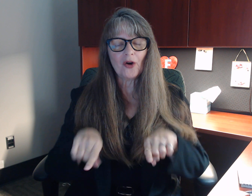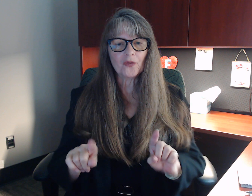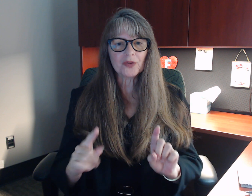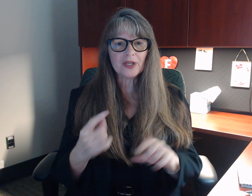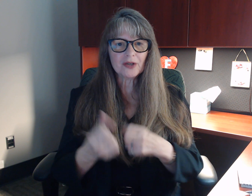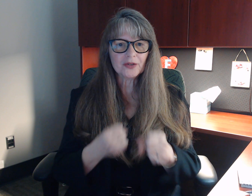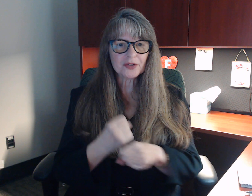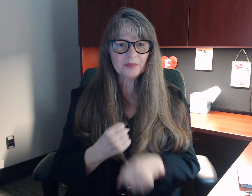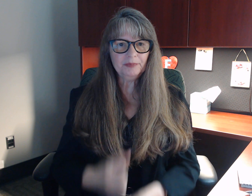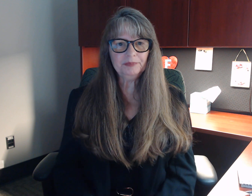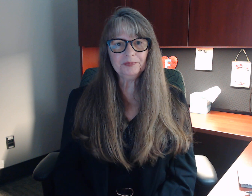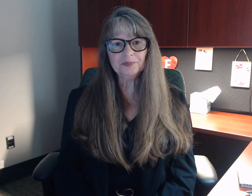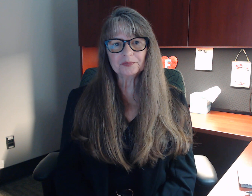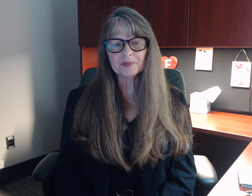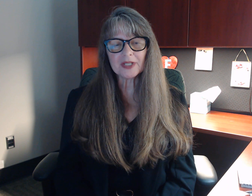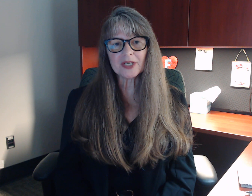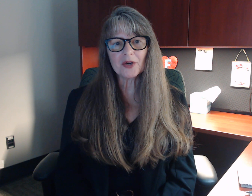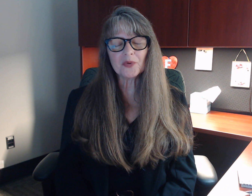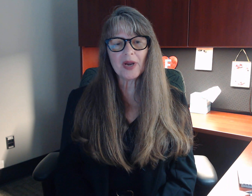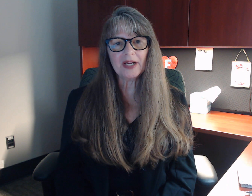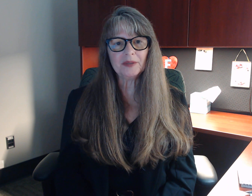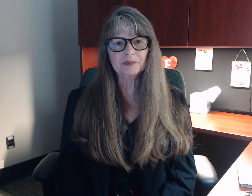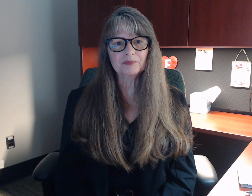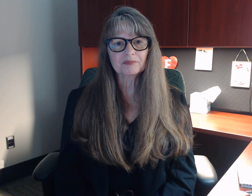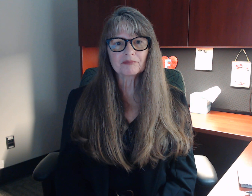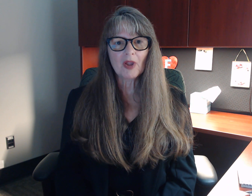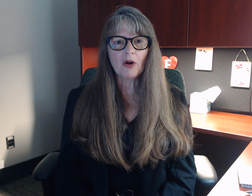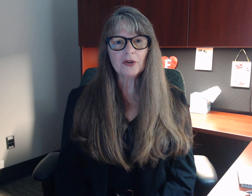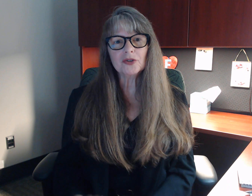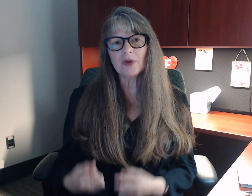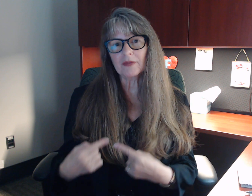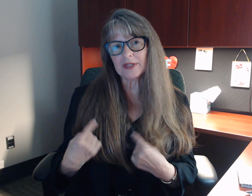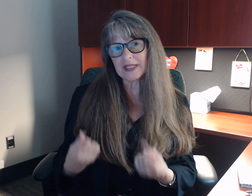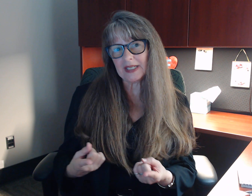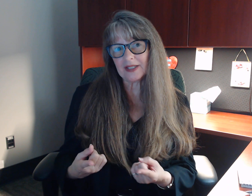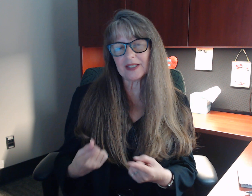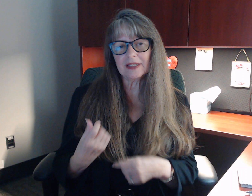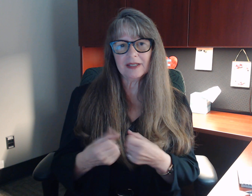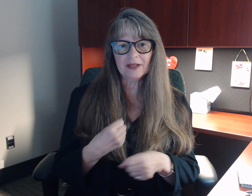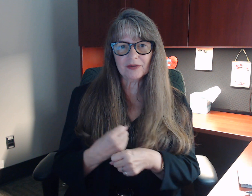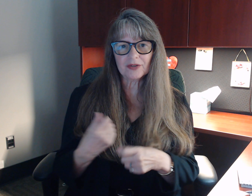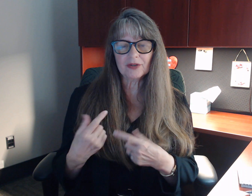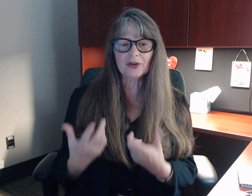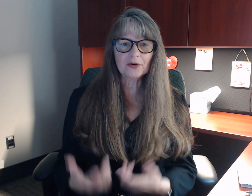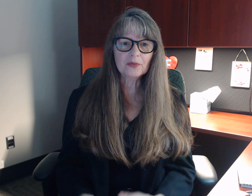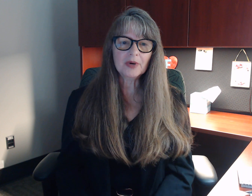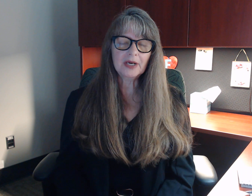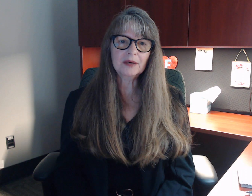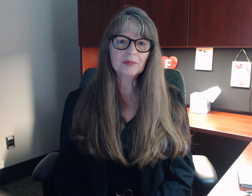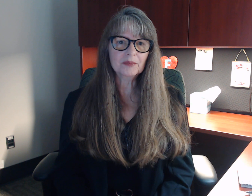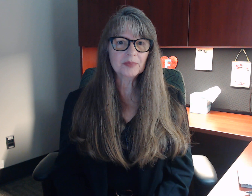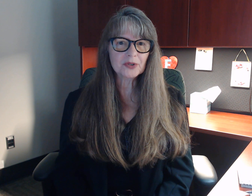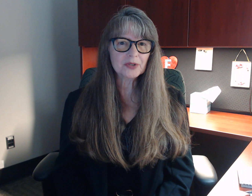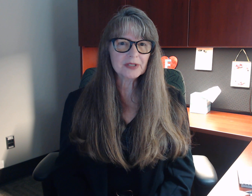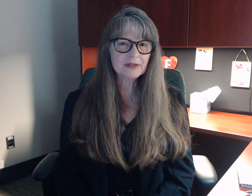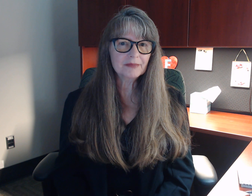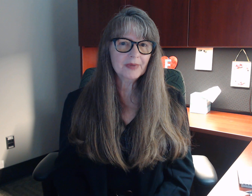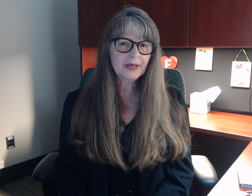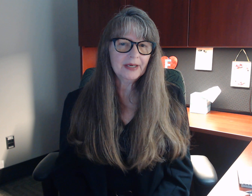the years. So, or you could do ever since years, you know, but you could, either